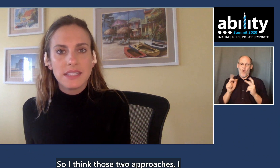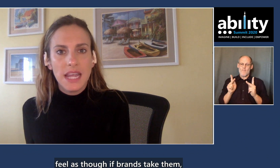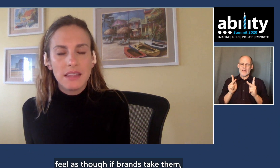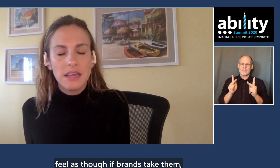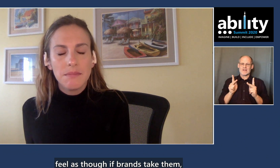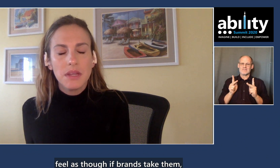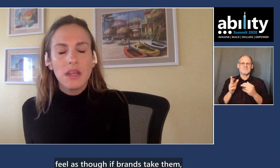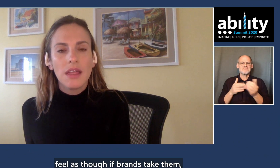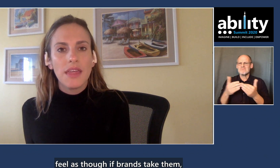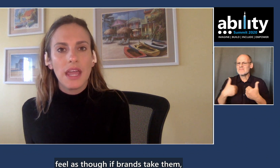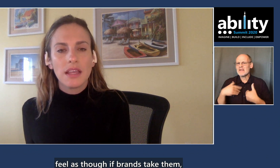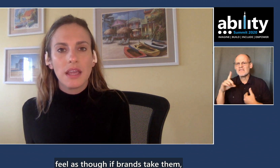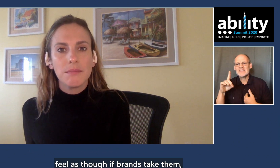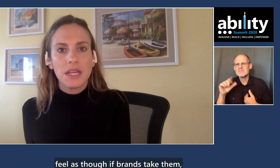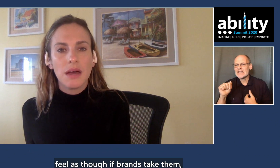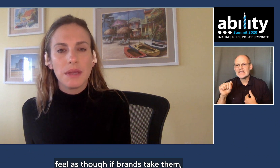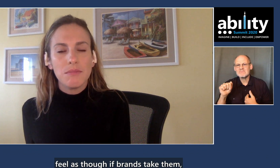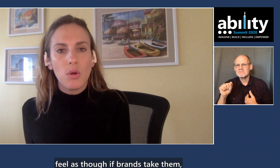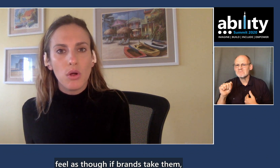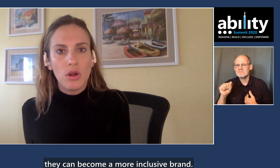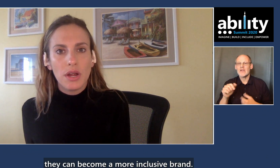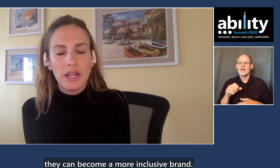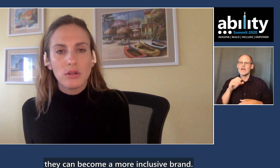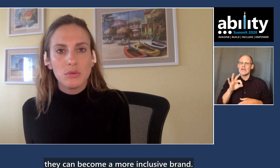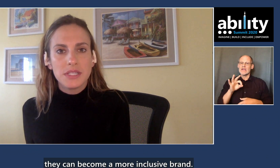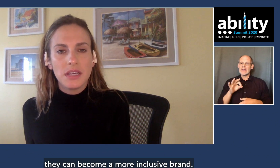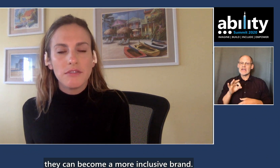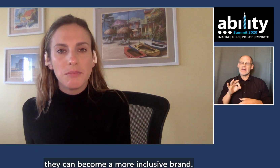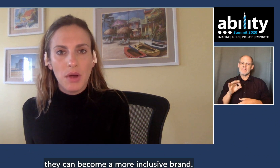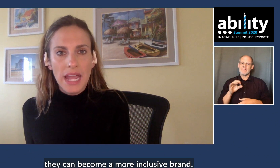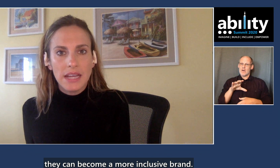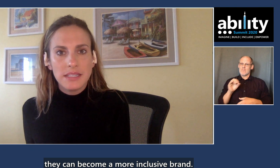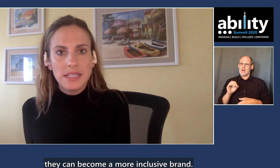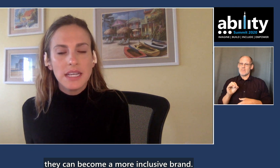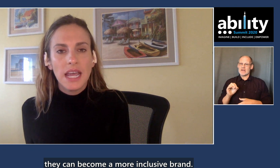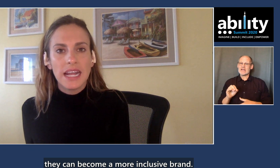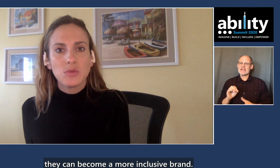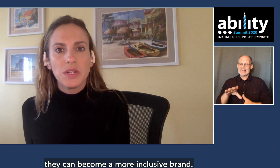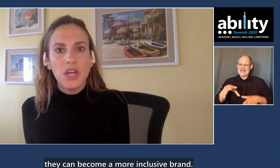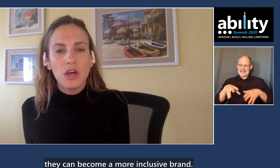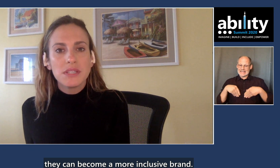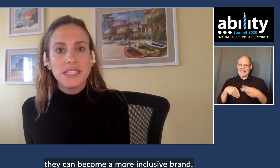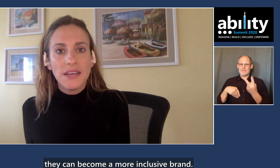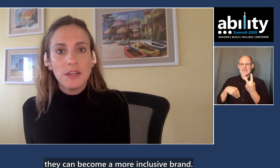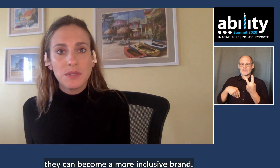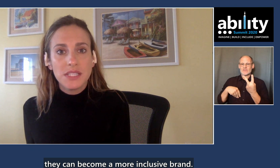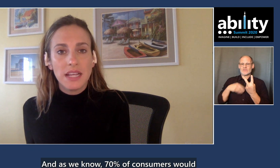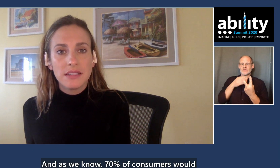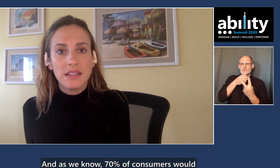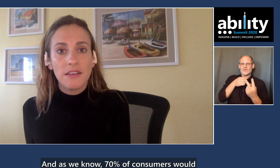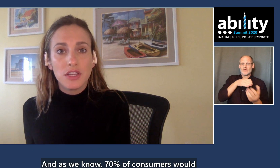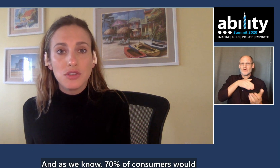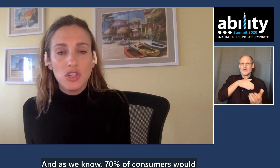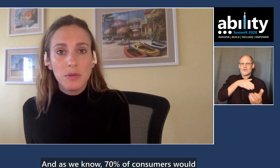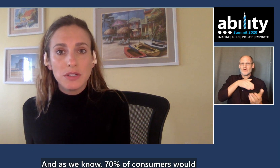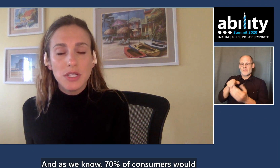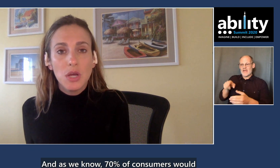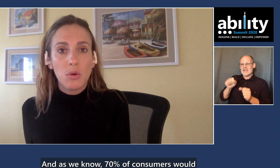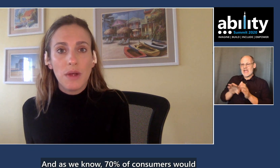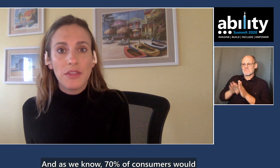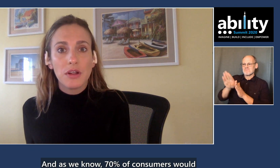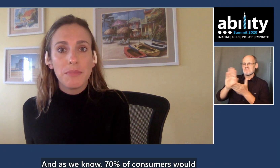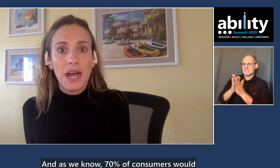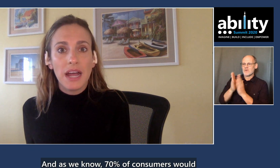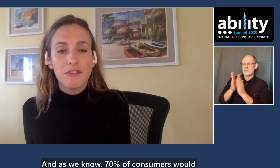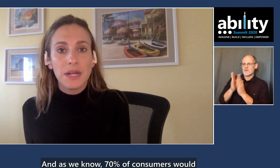though if brands take them, they can become a more inclusive brand. And as we know, 70% of